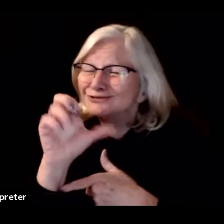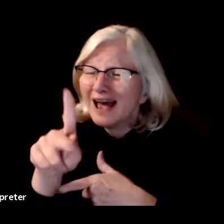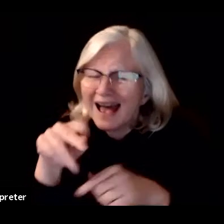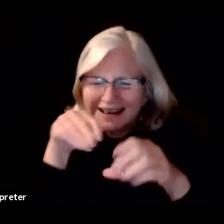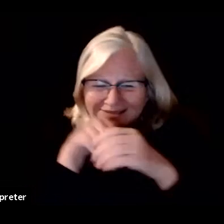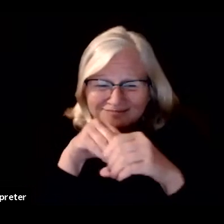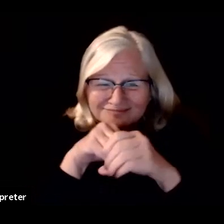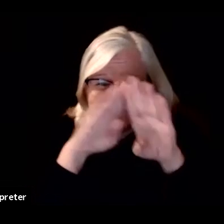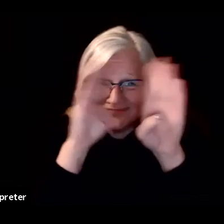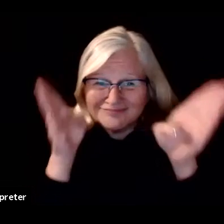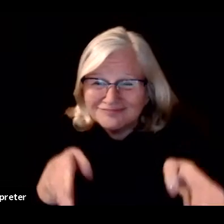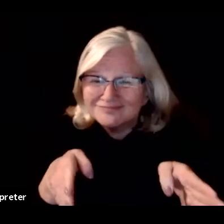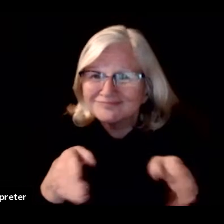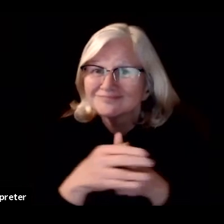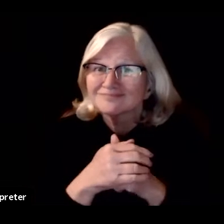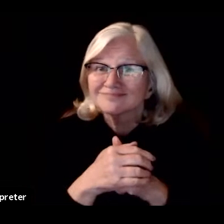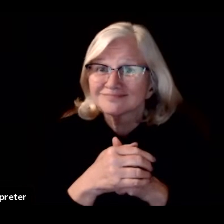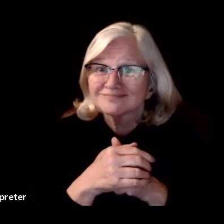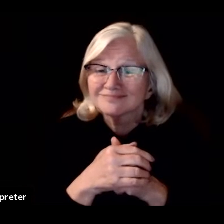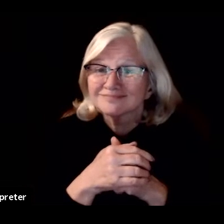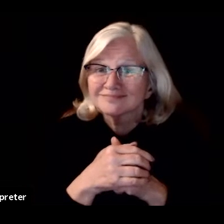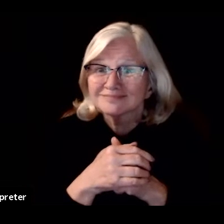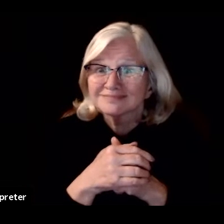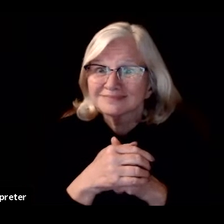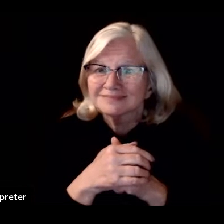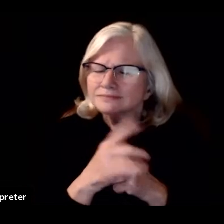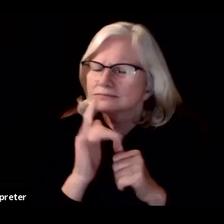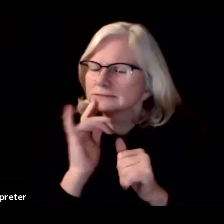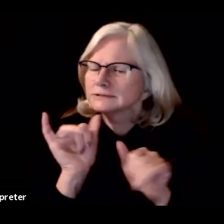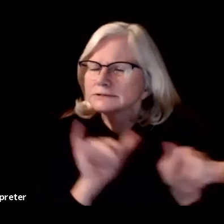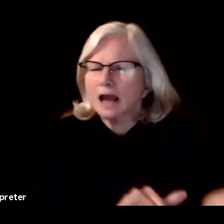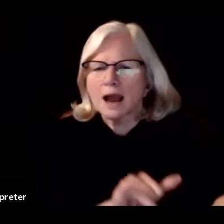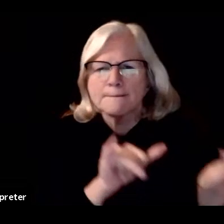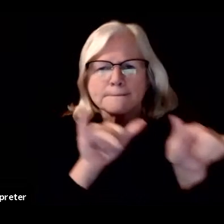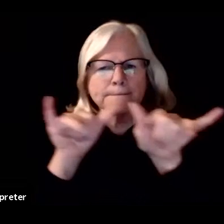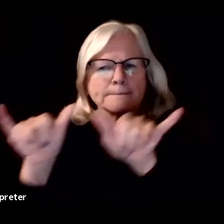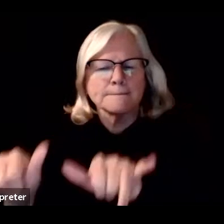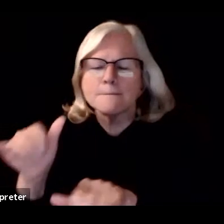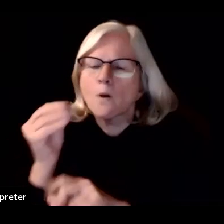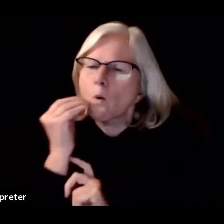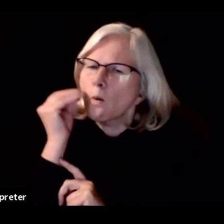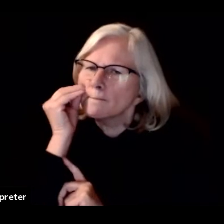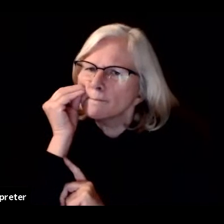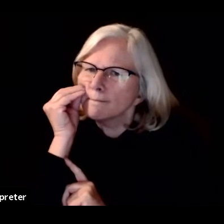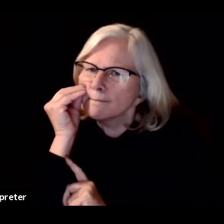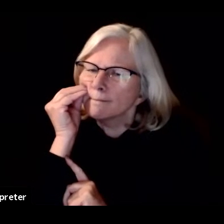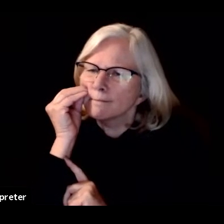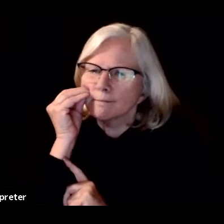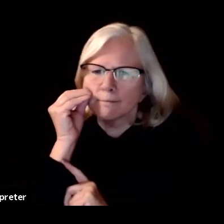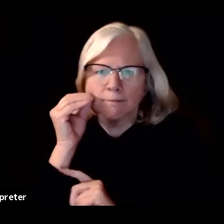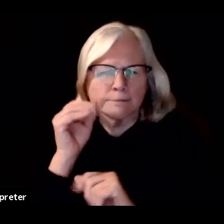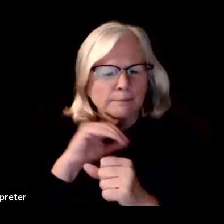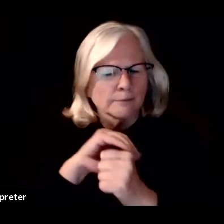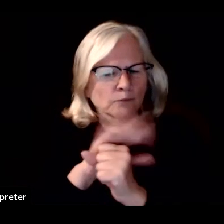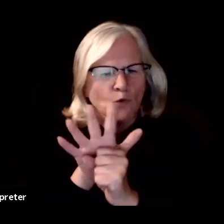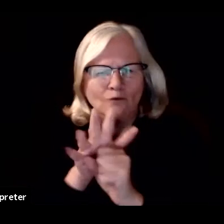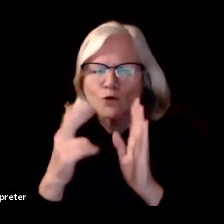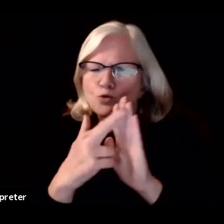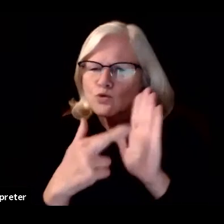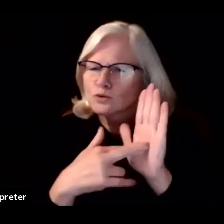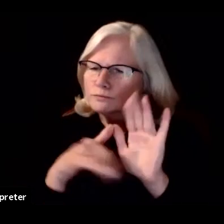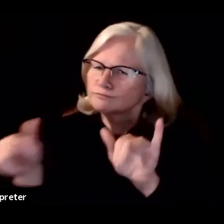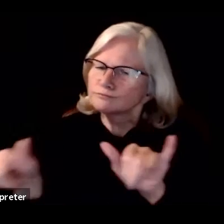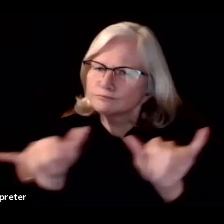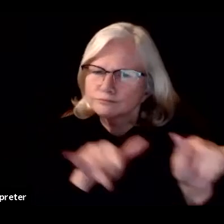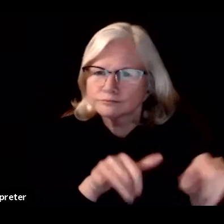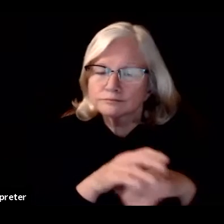it's not entirely risk-free. So keep in mind, if you're hunting with people from outside your immediate household, please mask